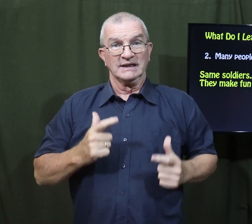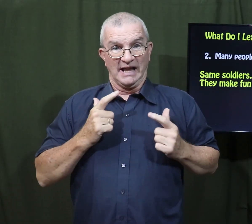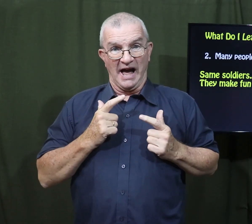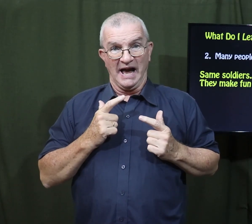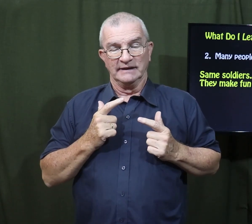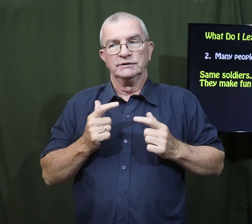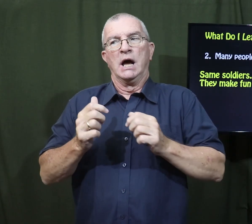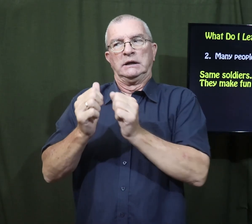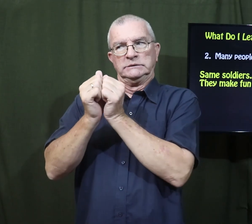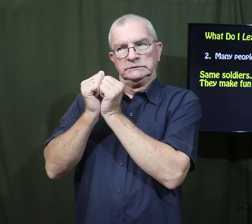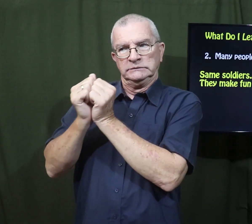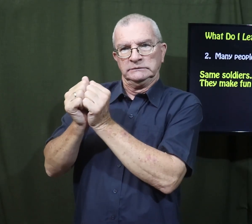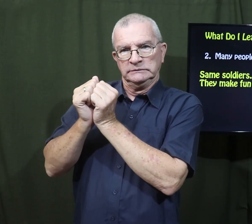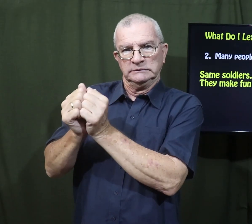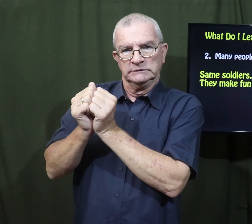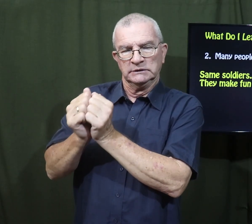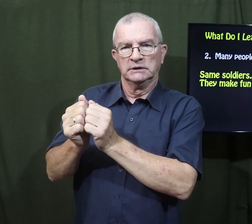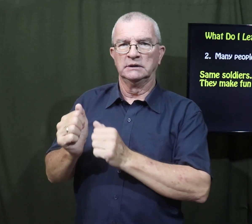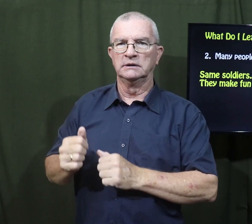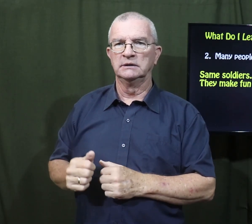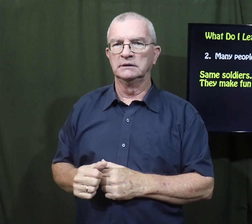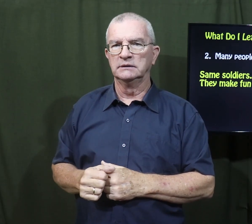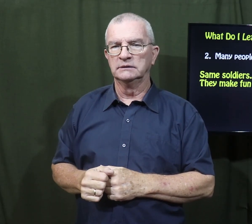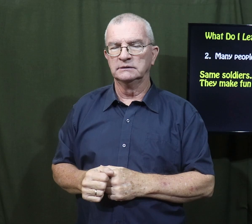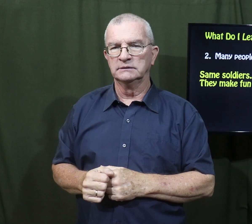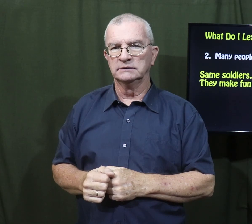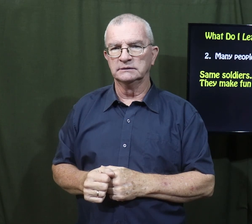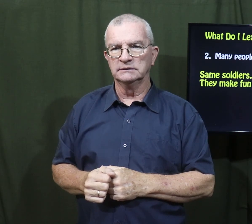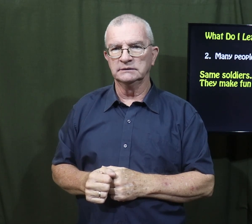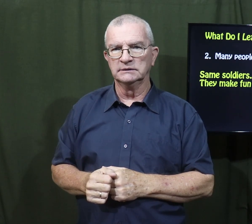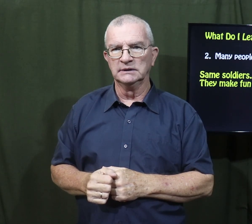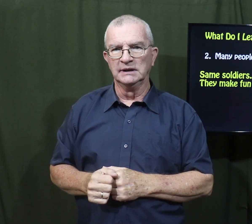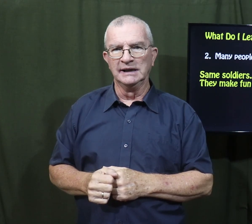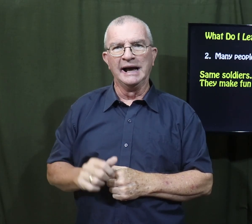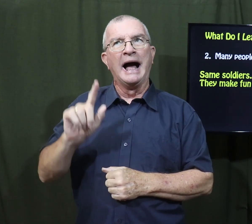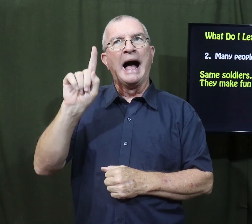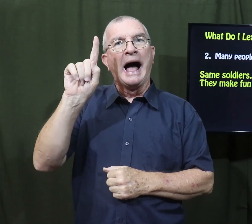that our lives would be alongside of Him.